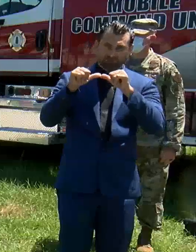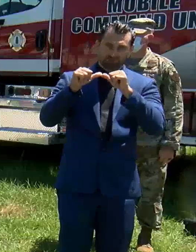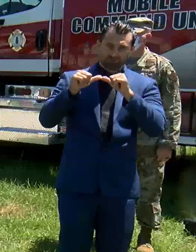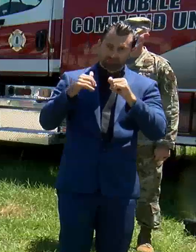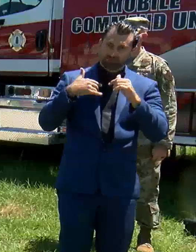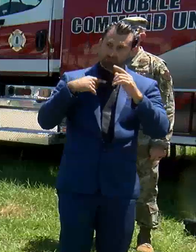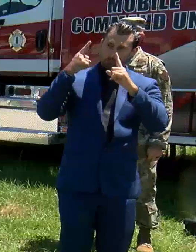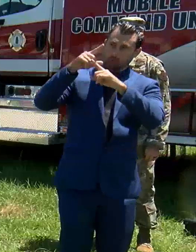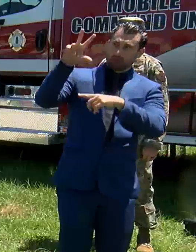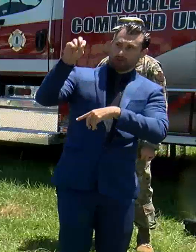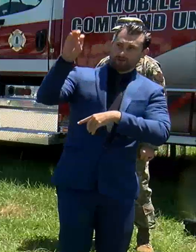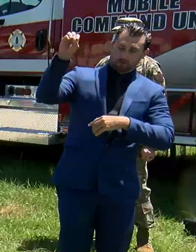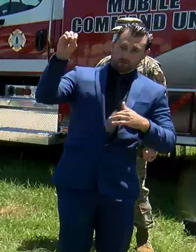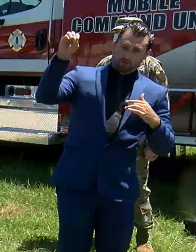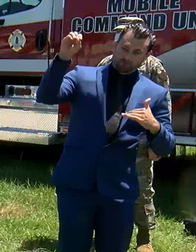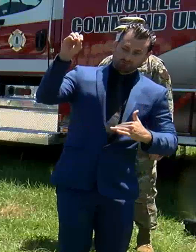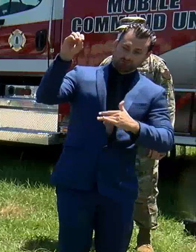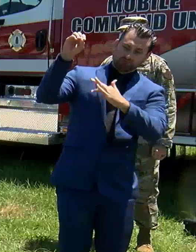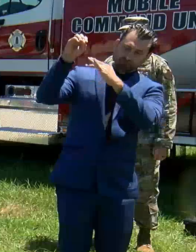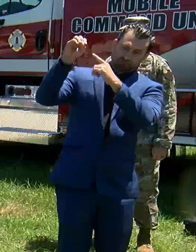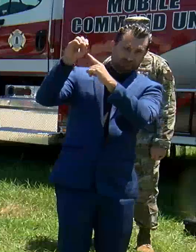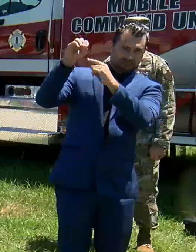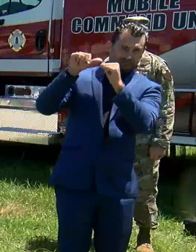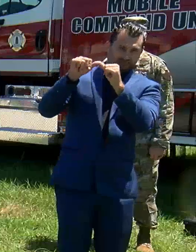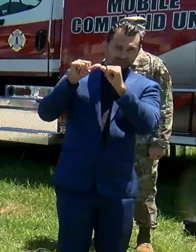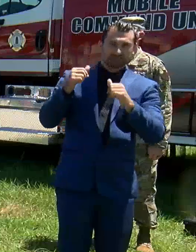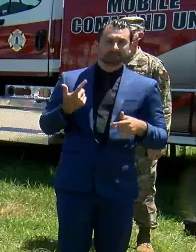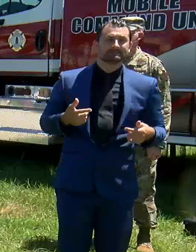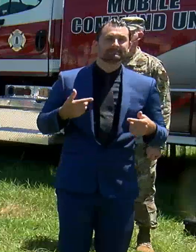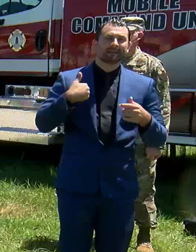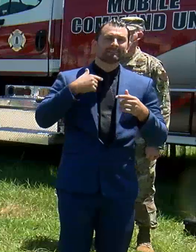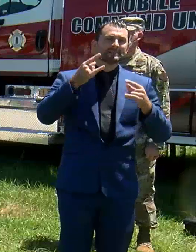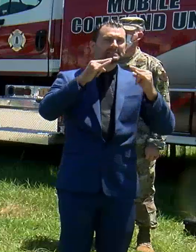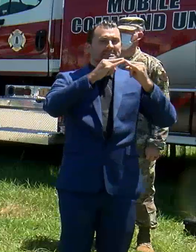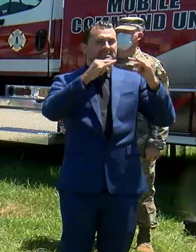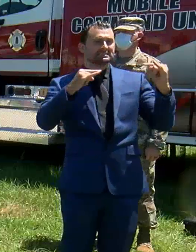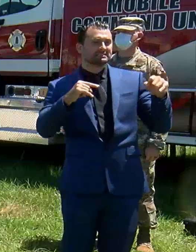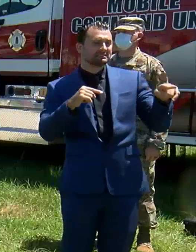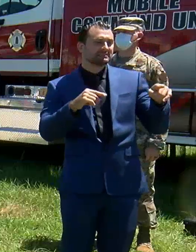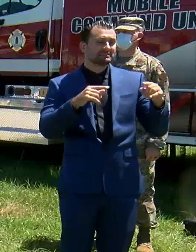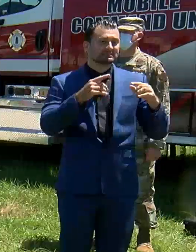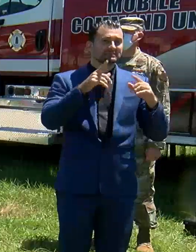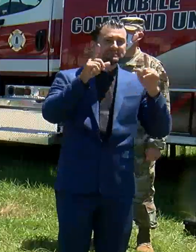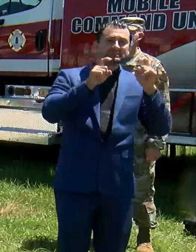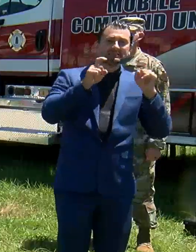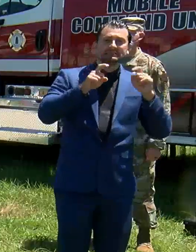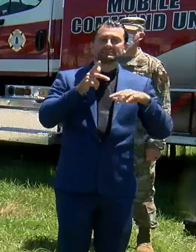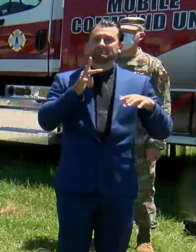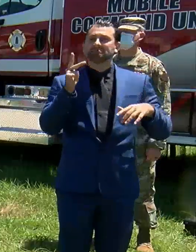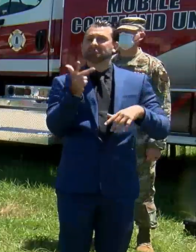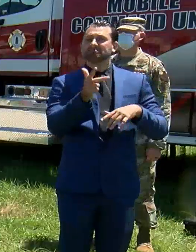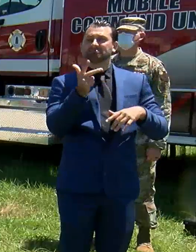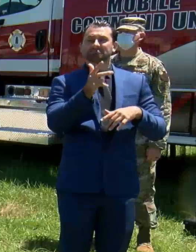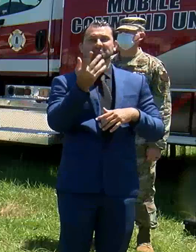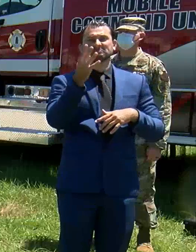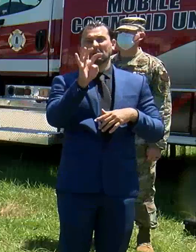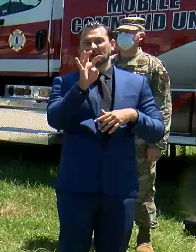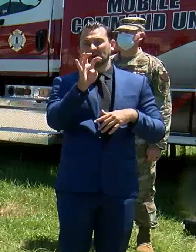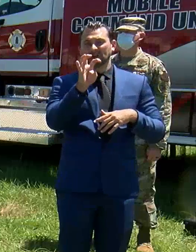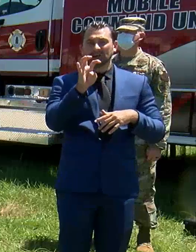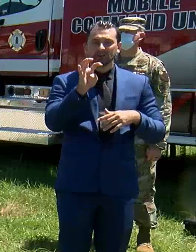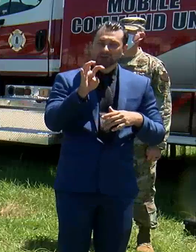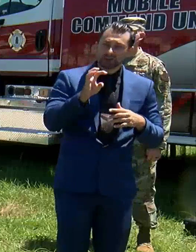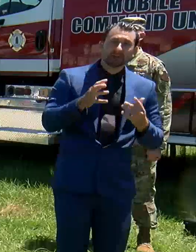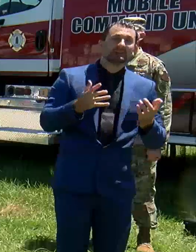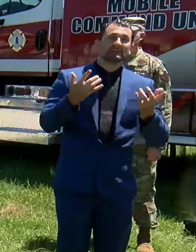up really at a 400 per person capacity, just again to work out the kinks, make sure everything works. After today, this site will go to